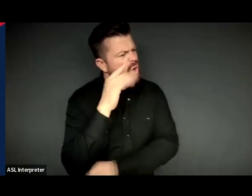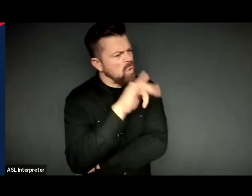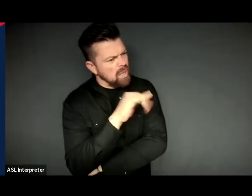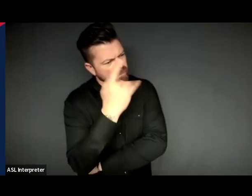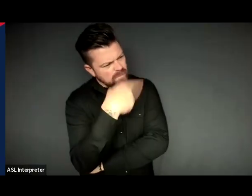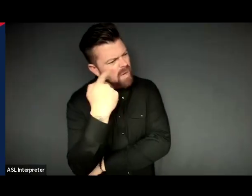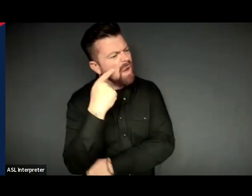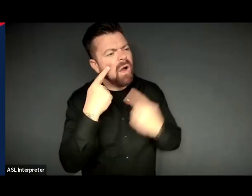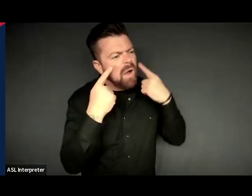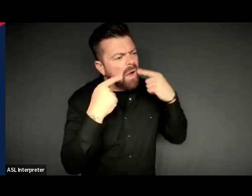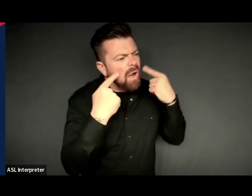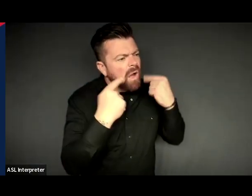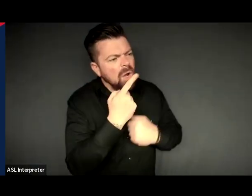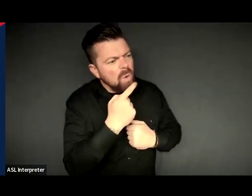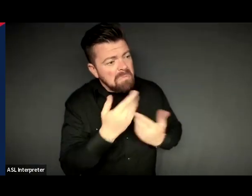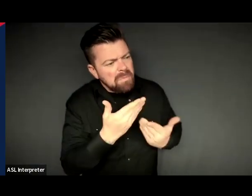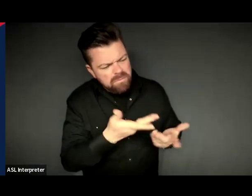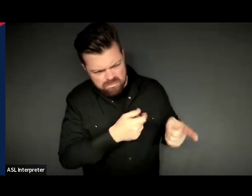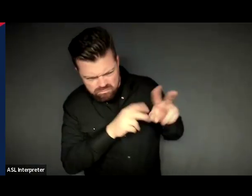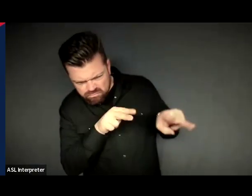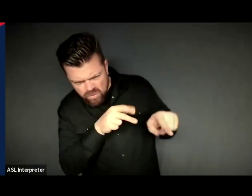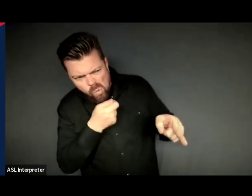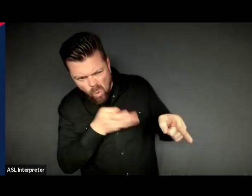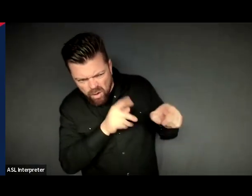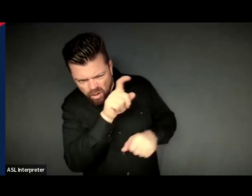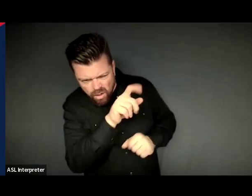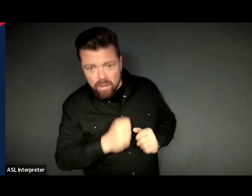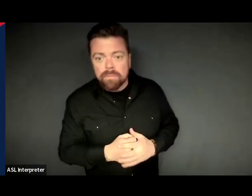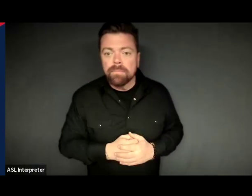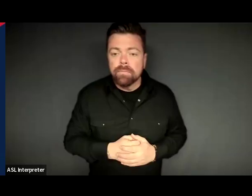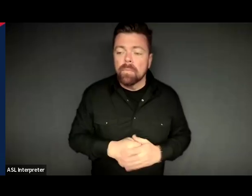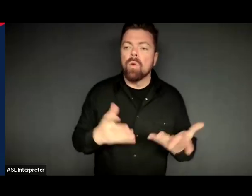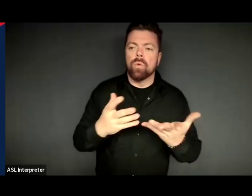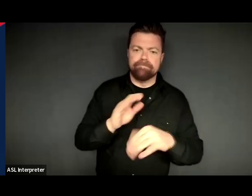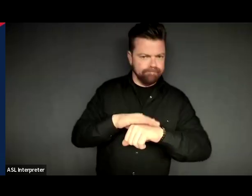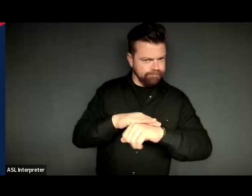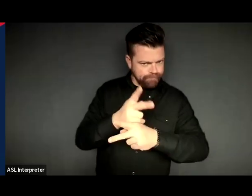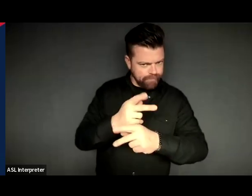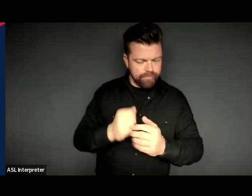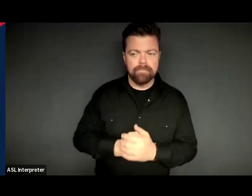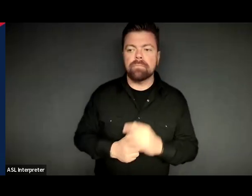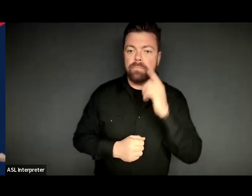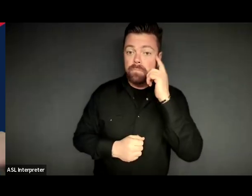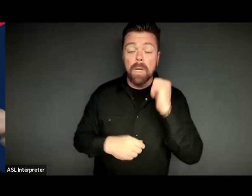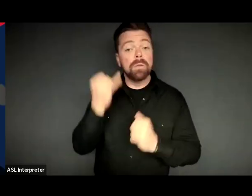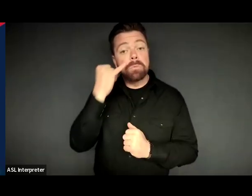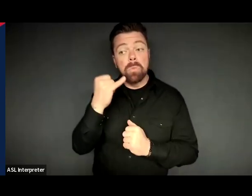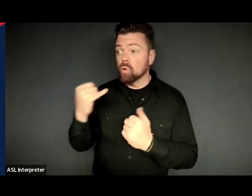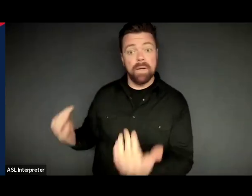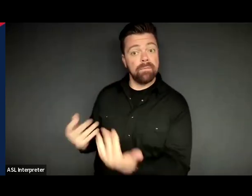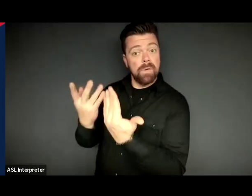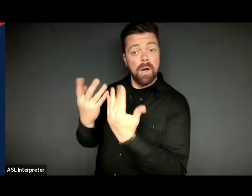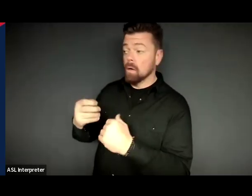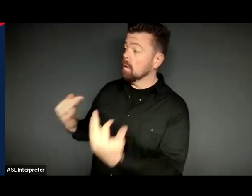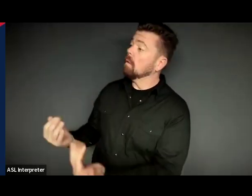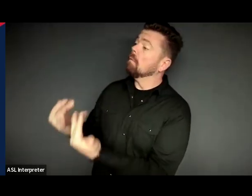rosy. Perhaps you're a little too warm, so want to be careful. If you're sitting by a fire, sometimes people